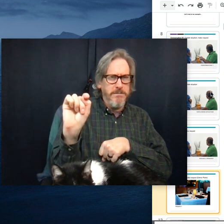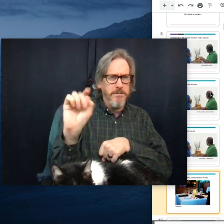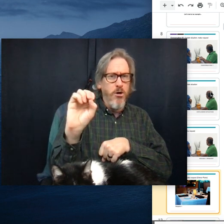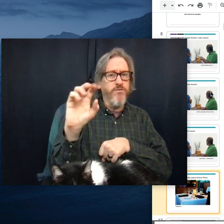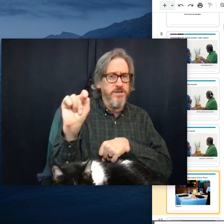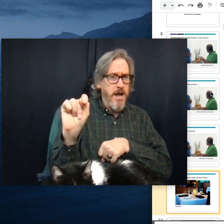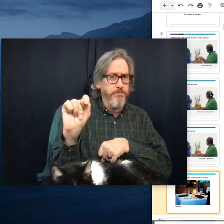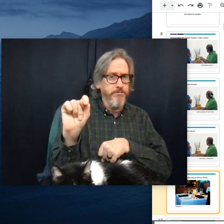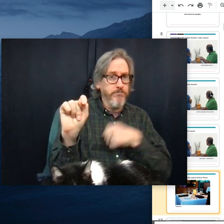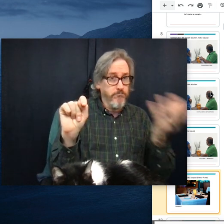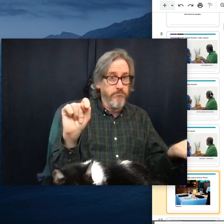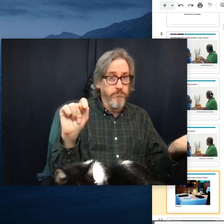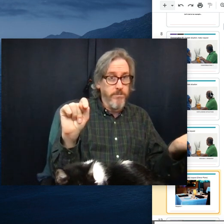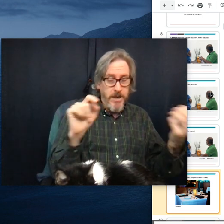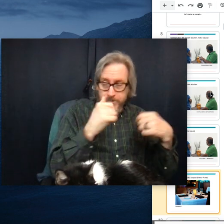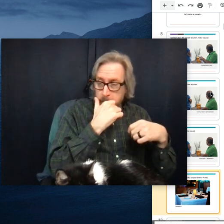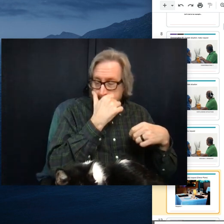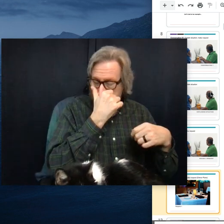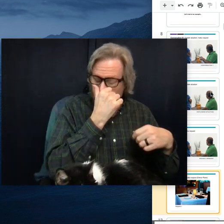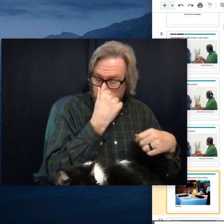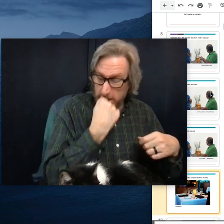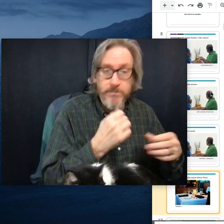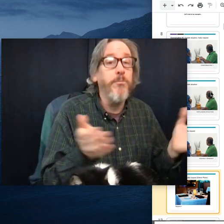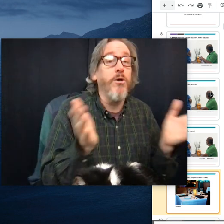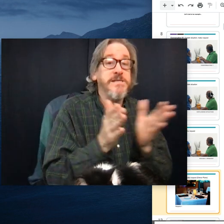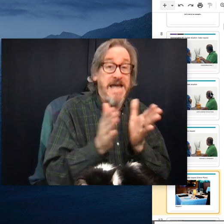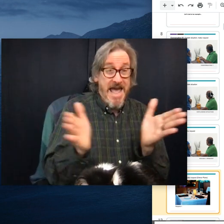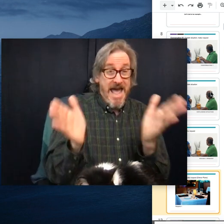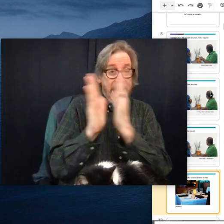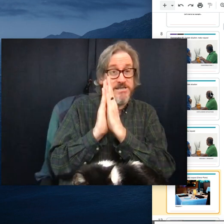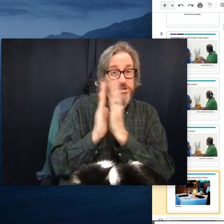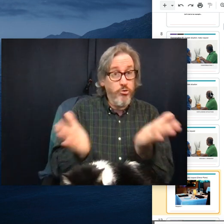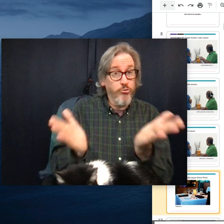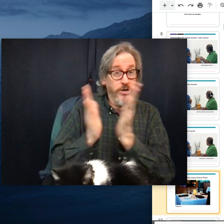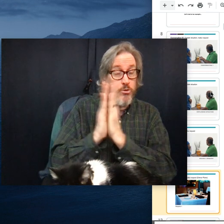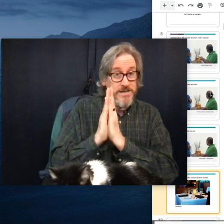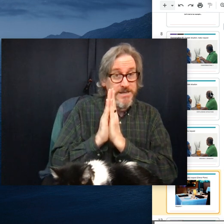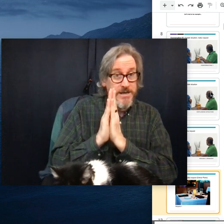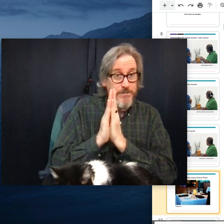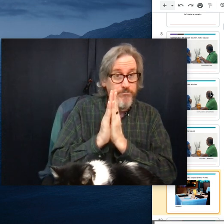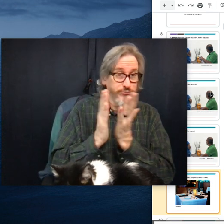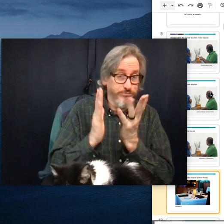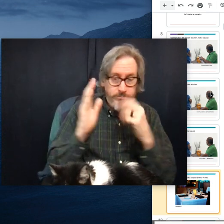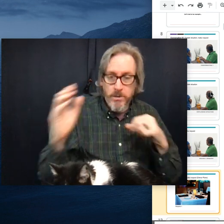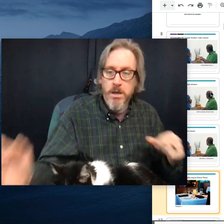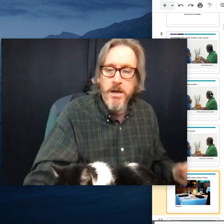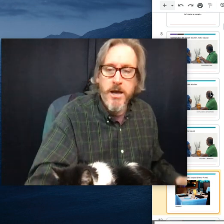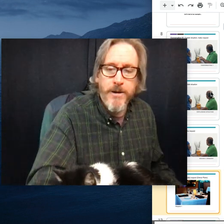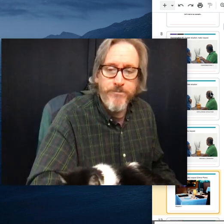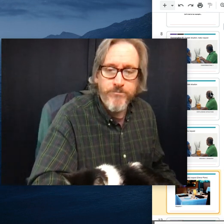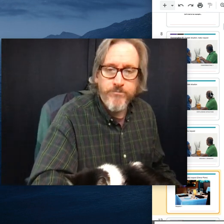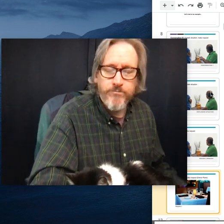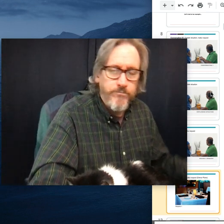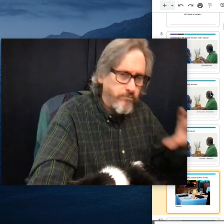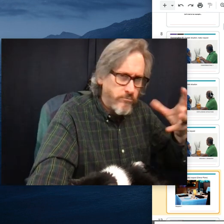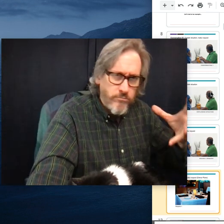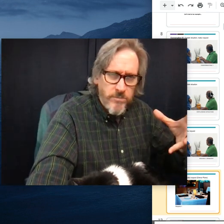OT, overtime. Okay, so boss asked or requested him.